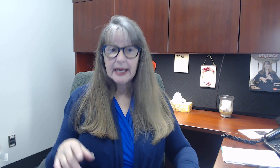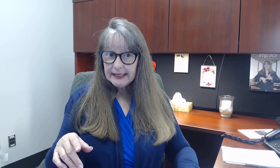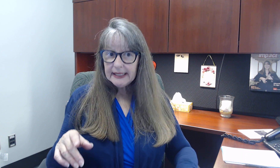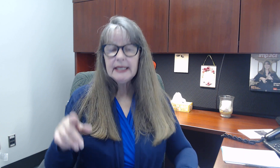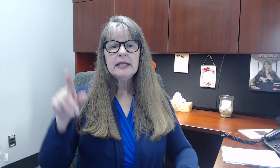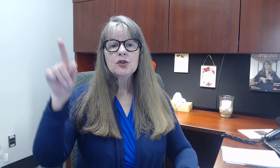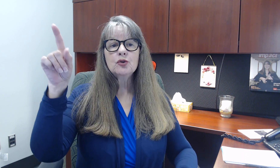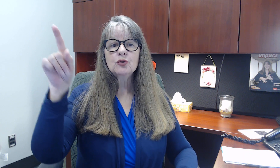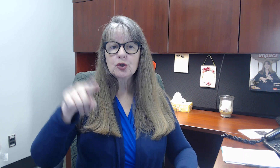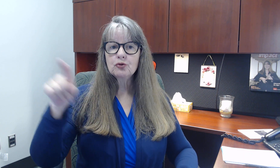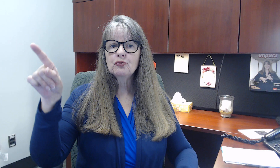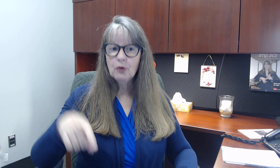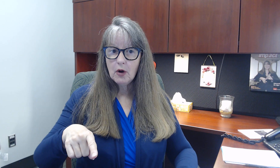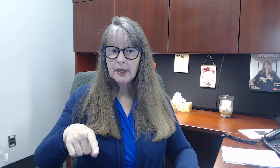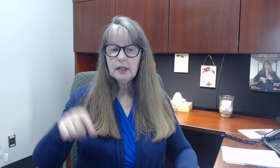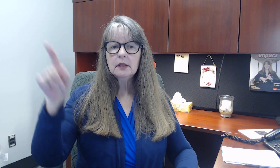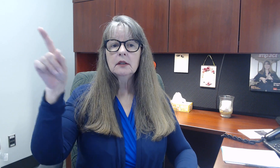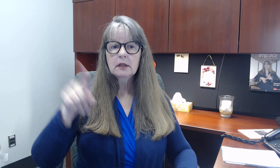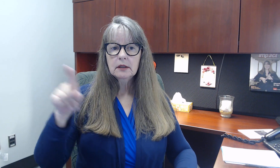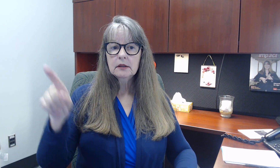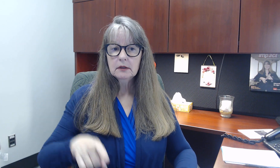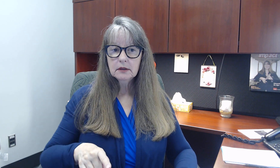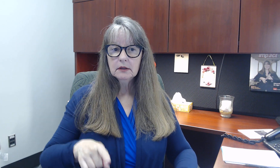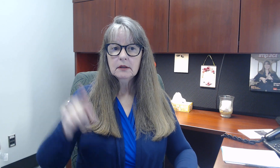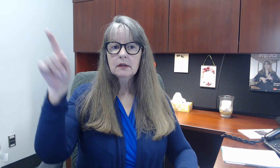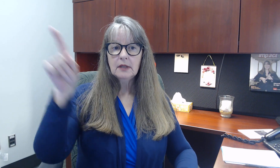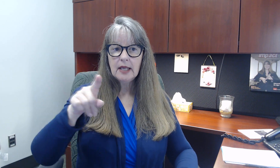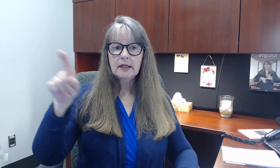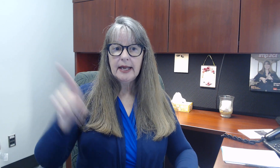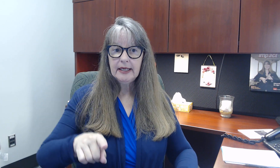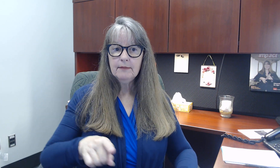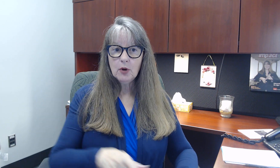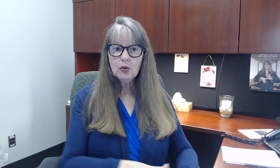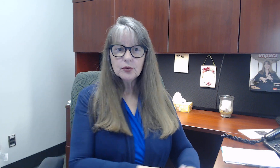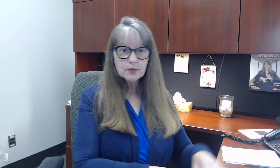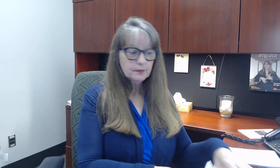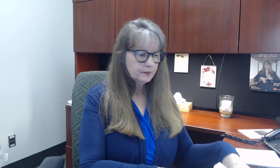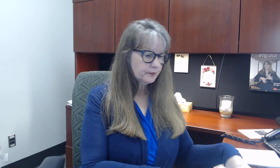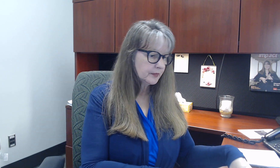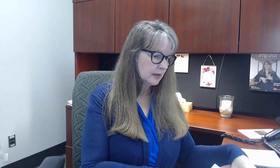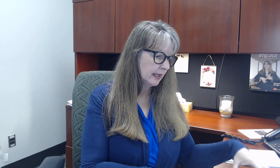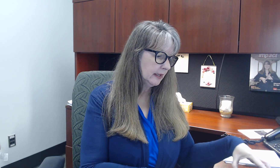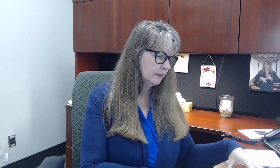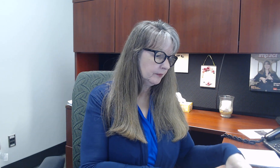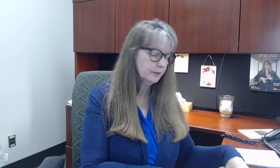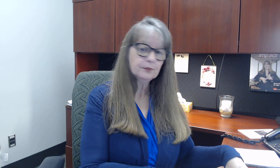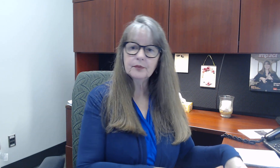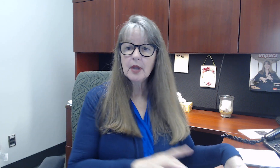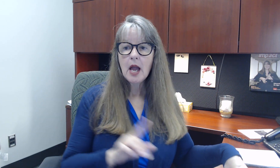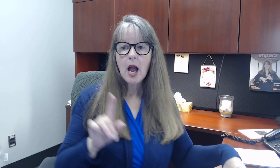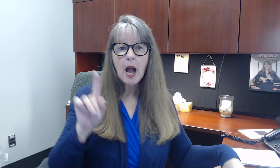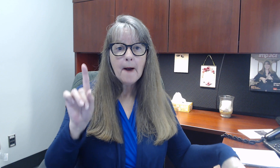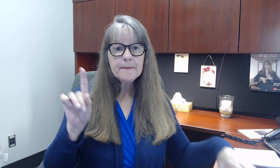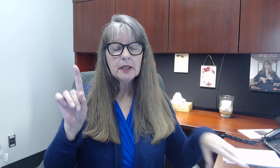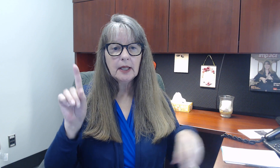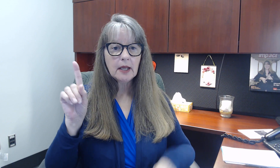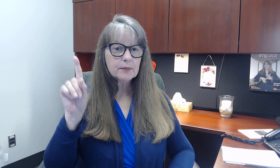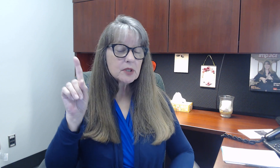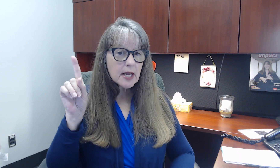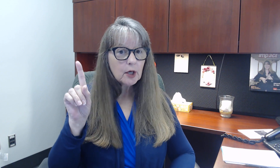Lightning is you're just drawing that lightning bolt. Lightning. Up, like upstairs